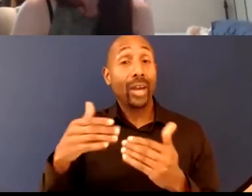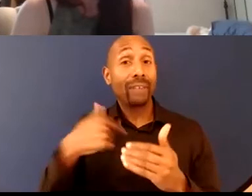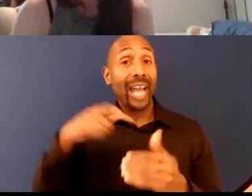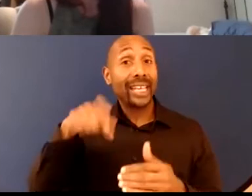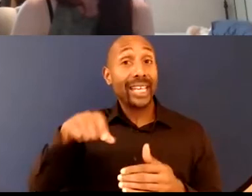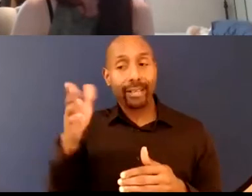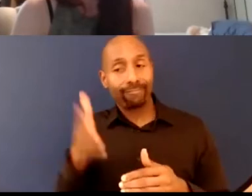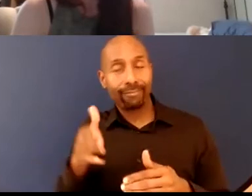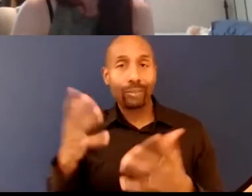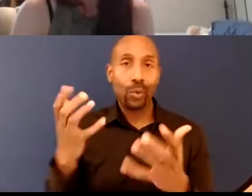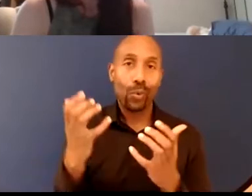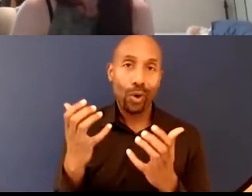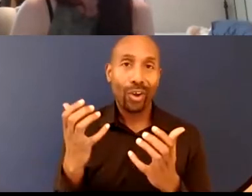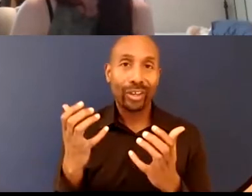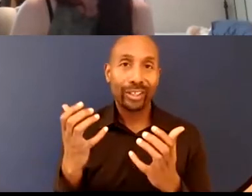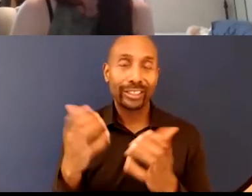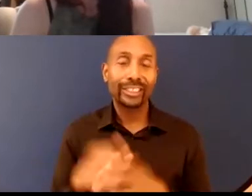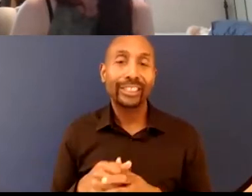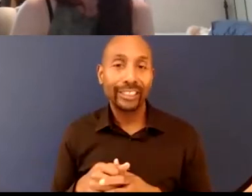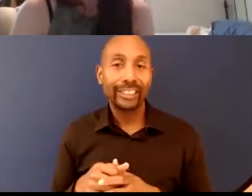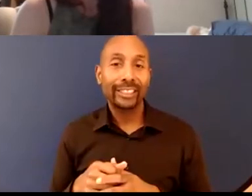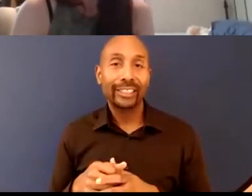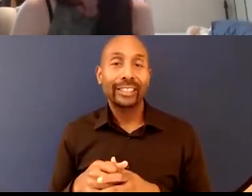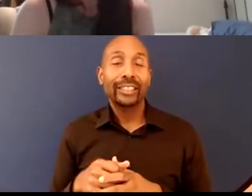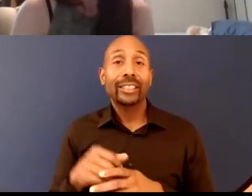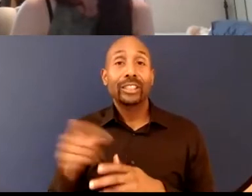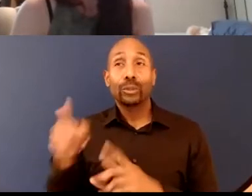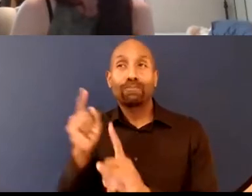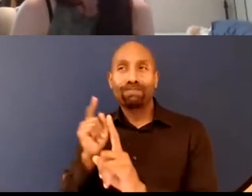on something to get things out of my reach.